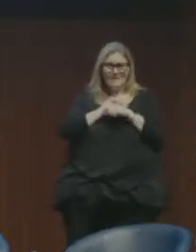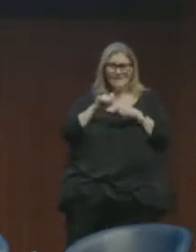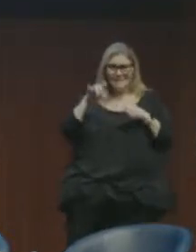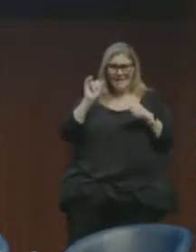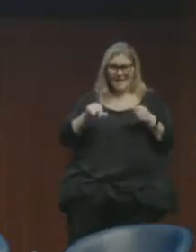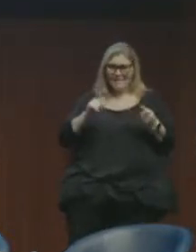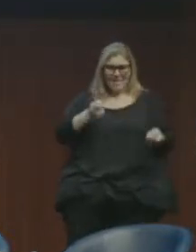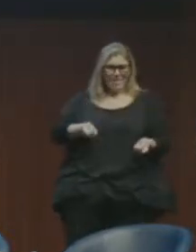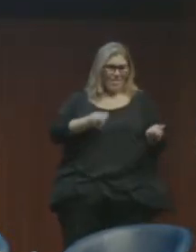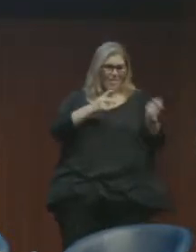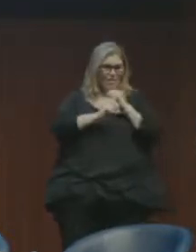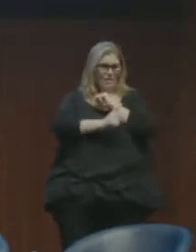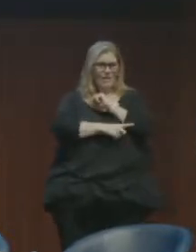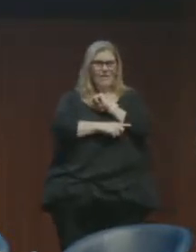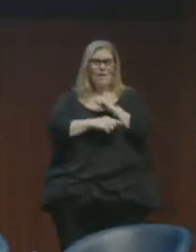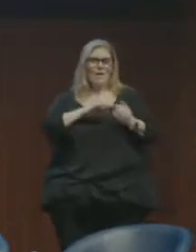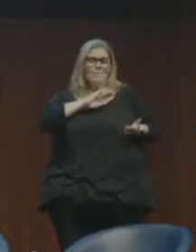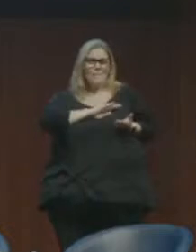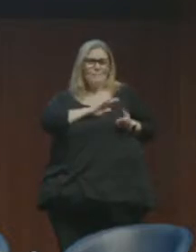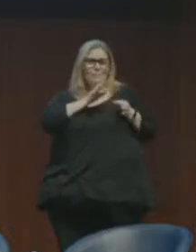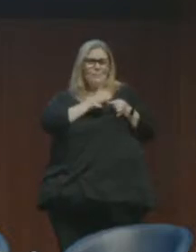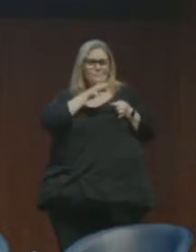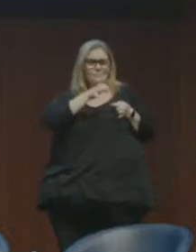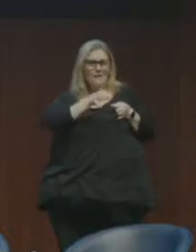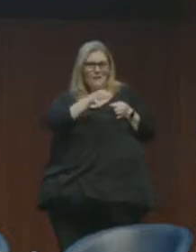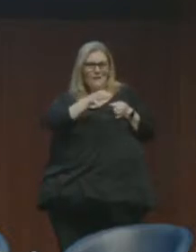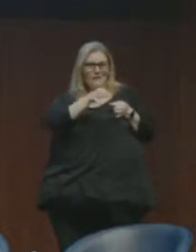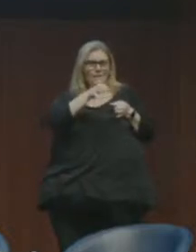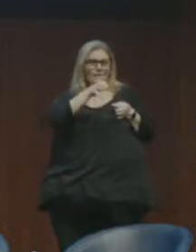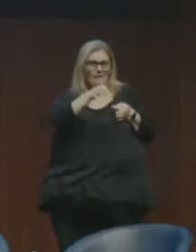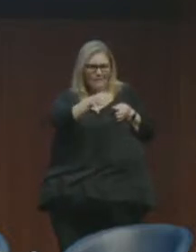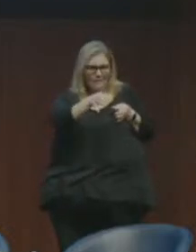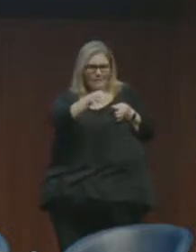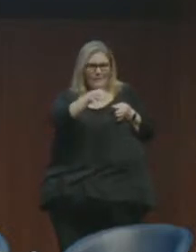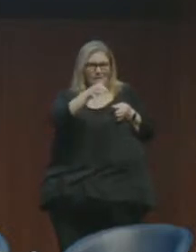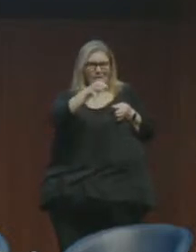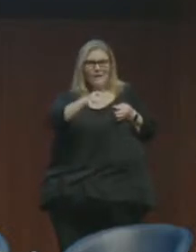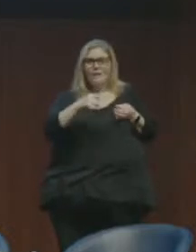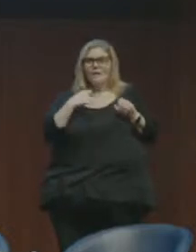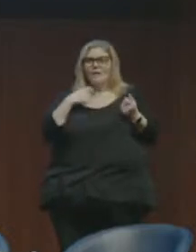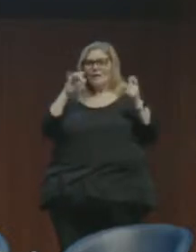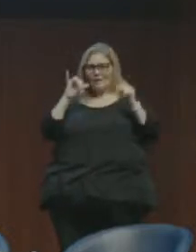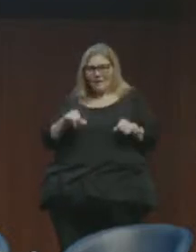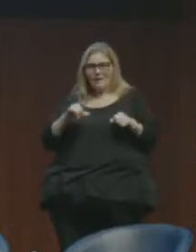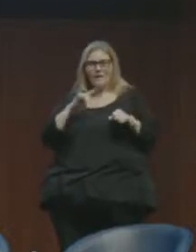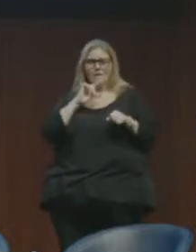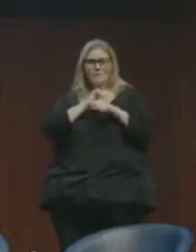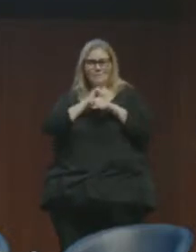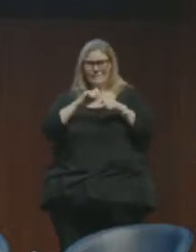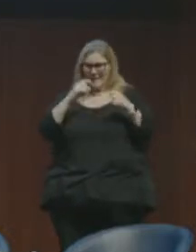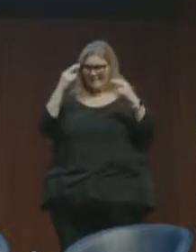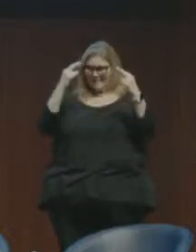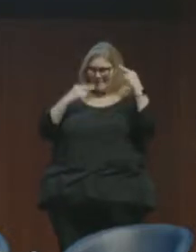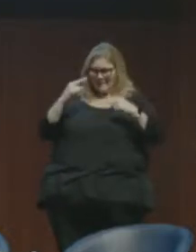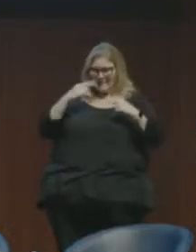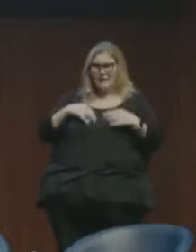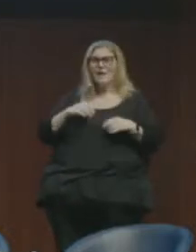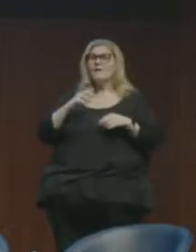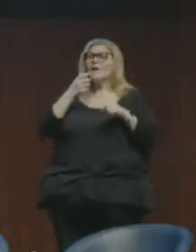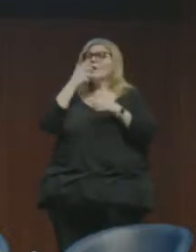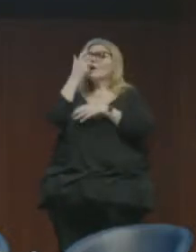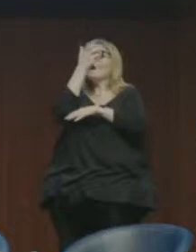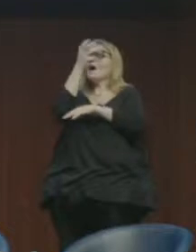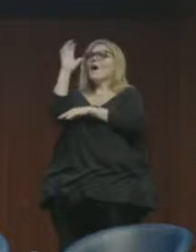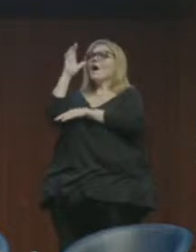ways. Mammogram delayed, thank Thursday. Underscored in Crayola red. Apple picking along